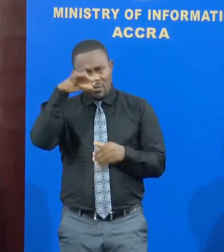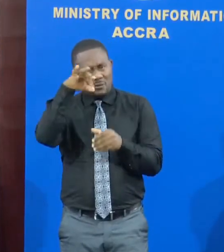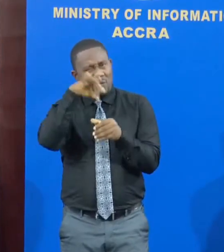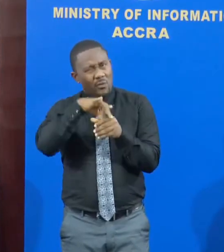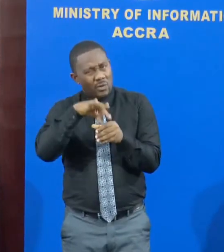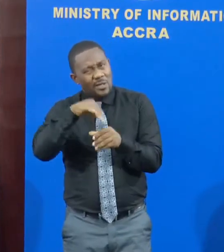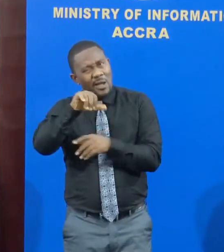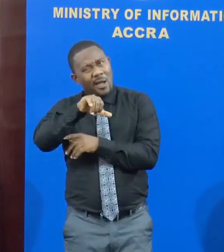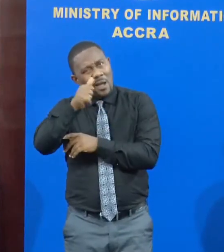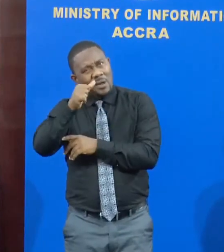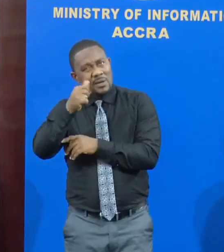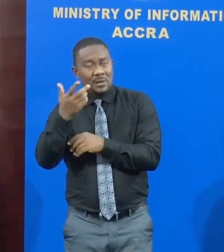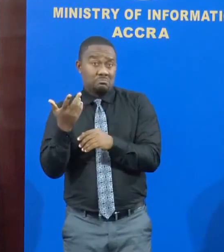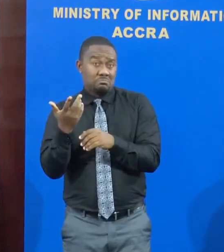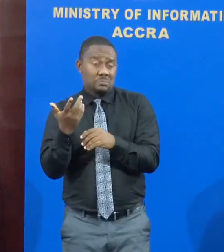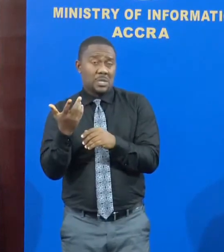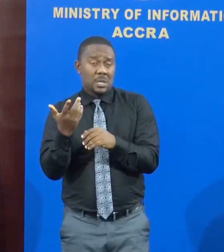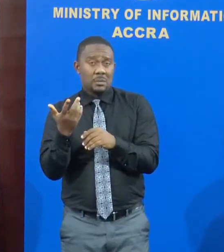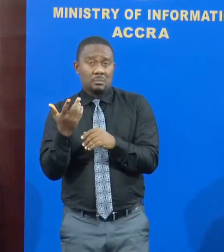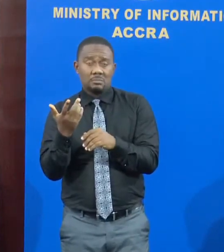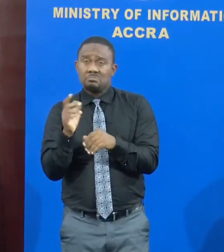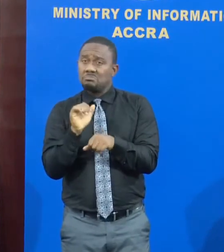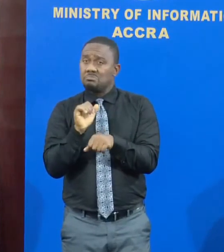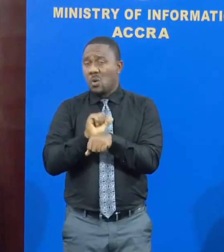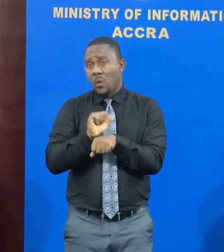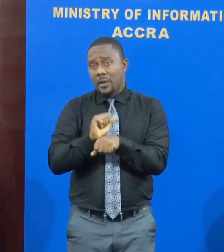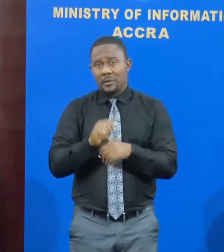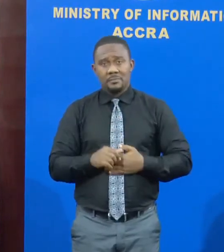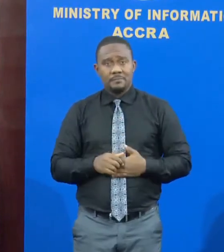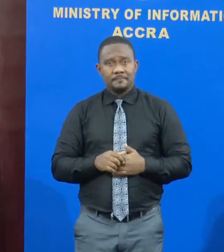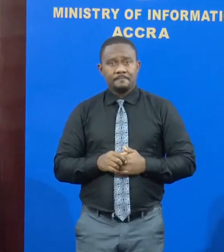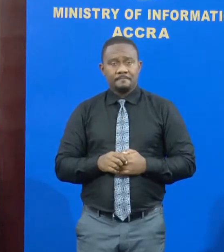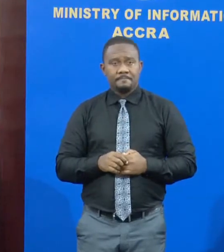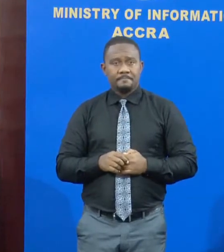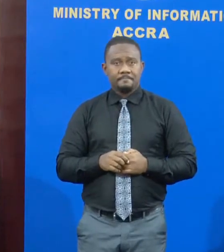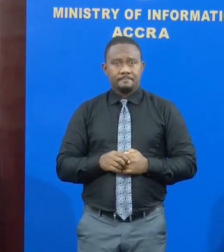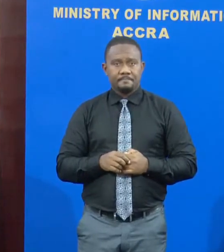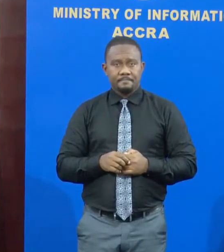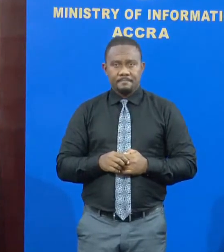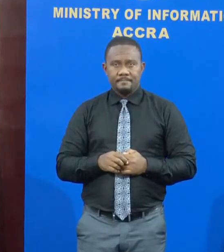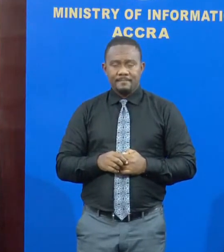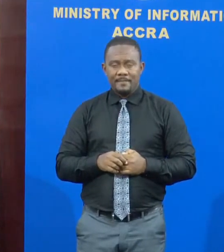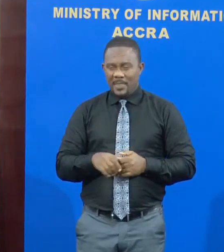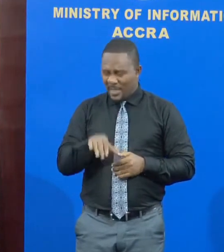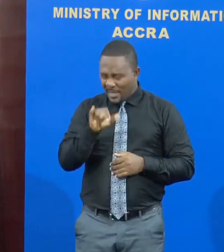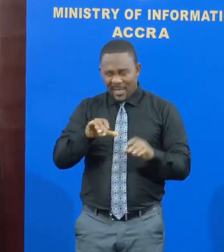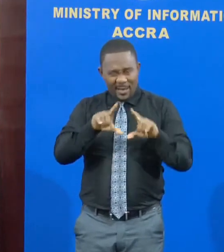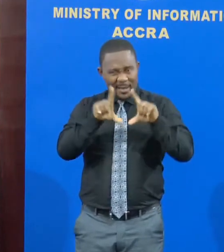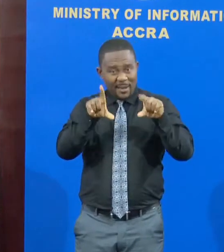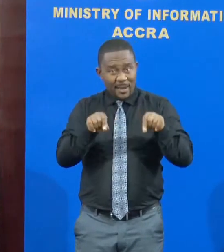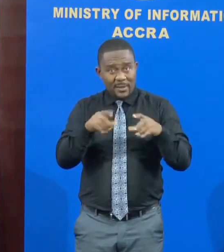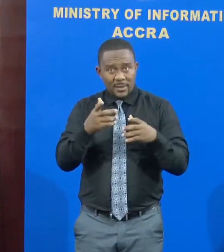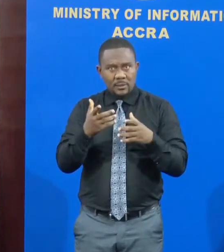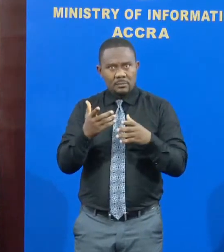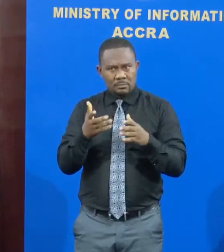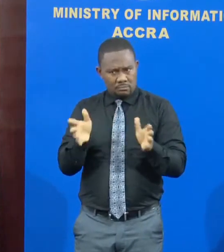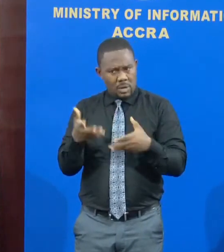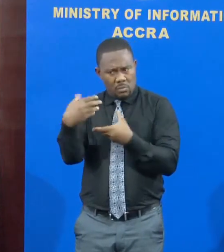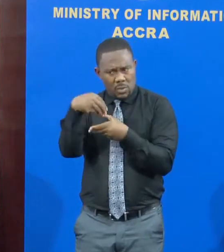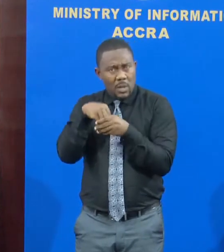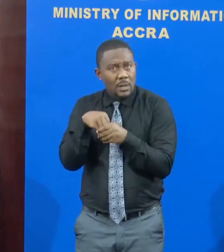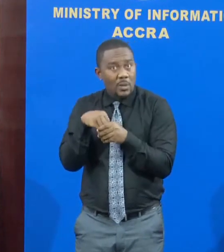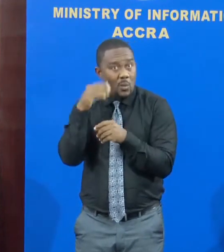other concerns will be eliminated. And it has enhanced inclusiveness